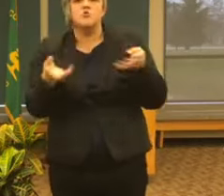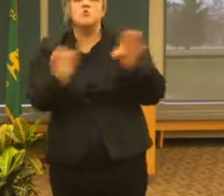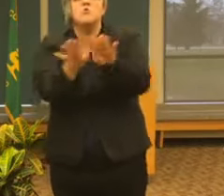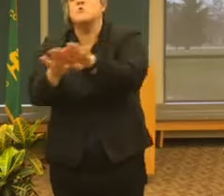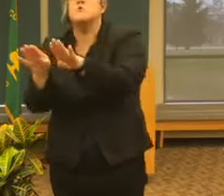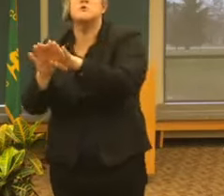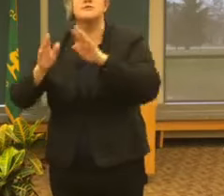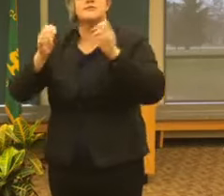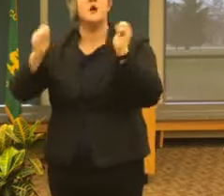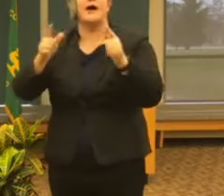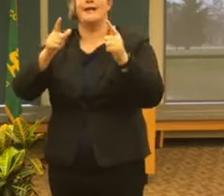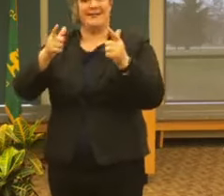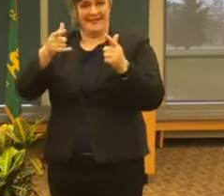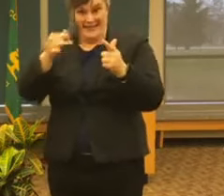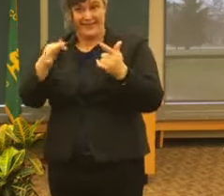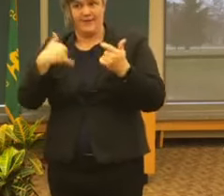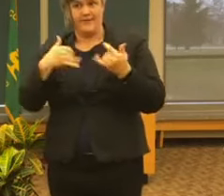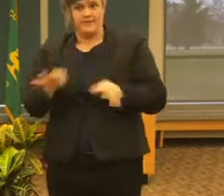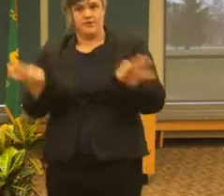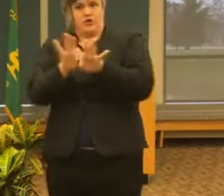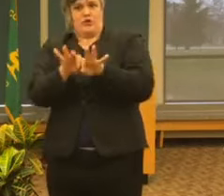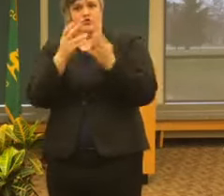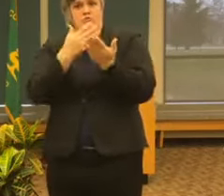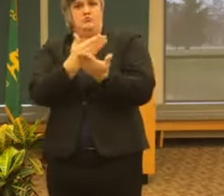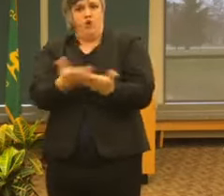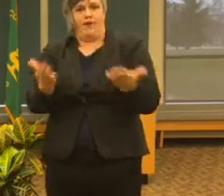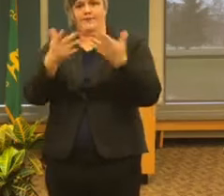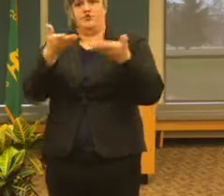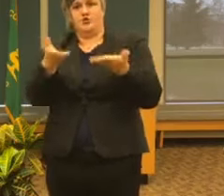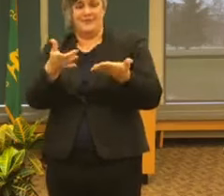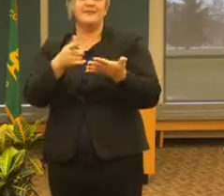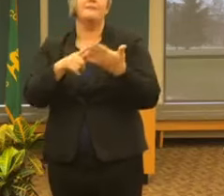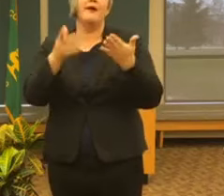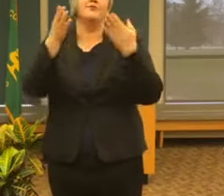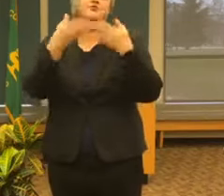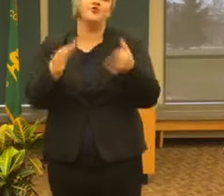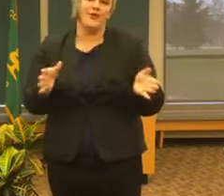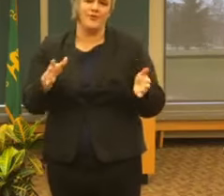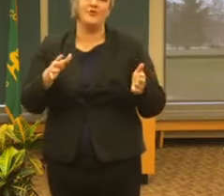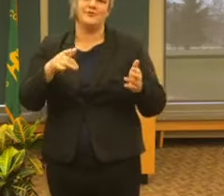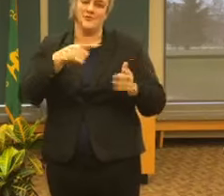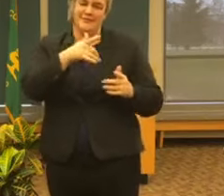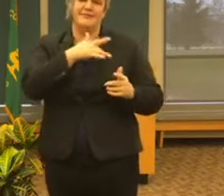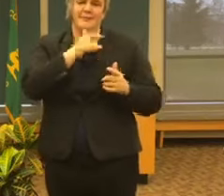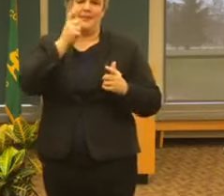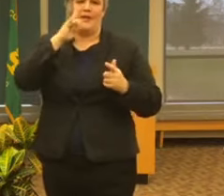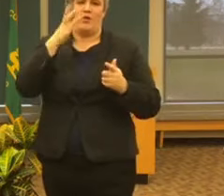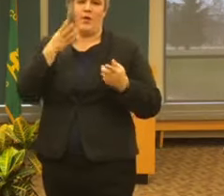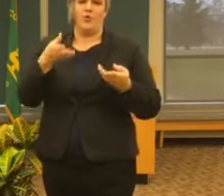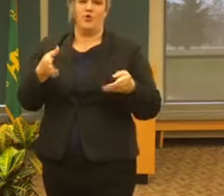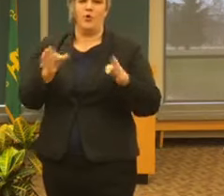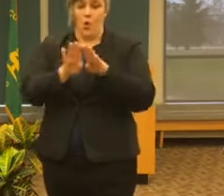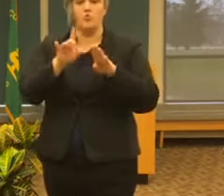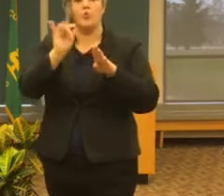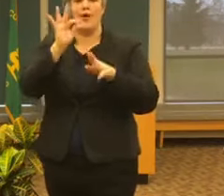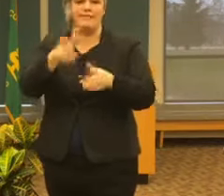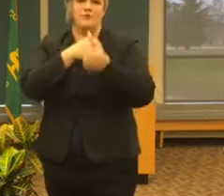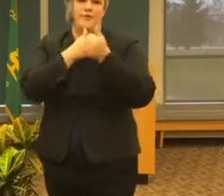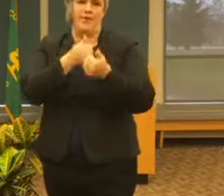and services. But in general, those are the kinds of stores that would be affected by this order.